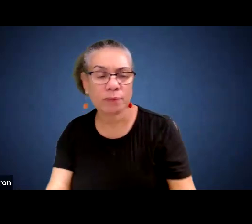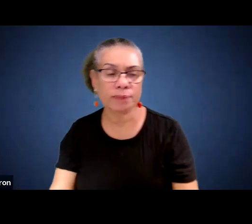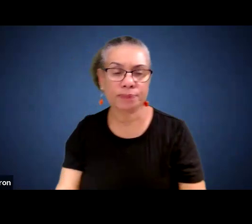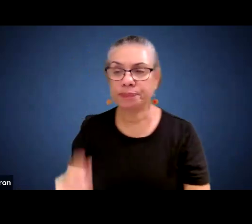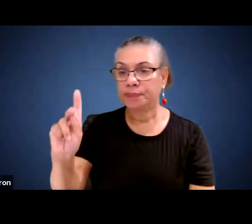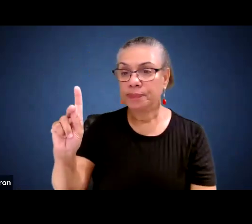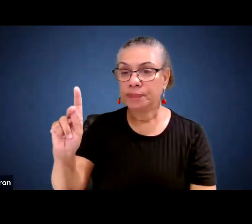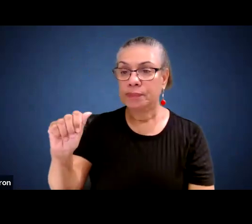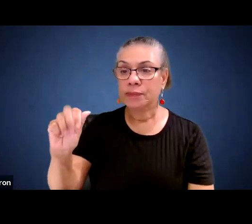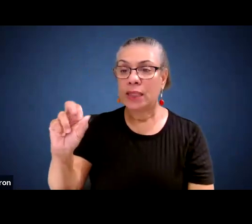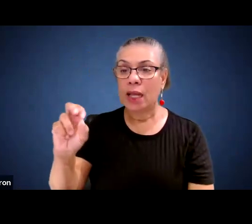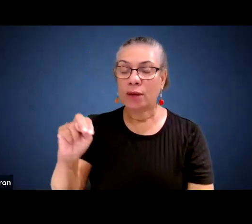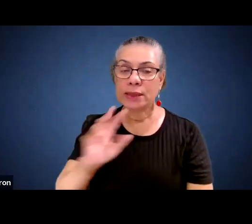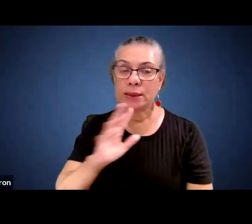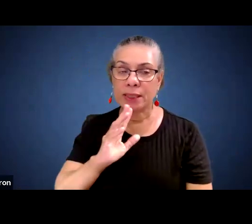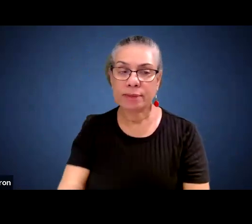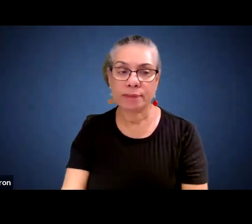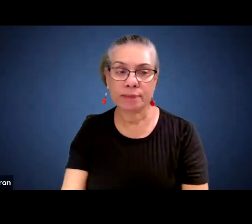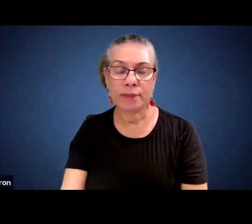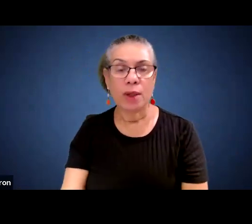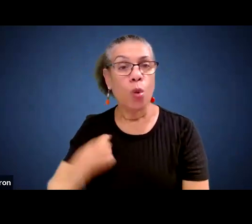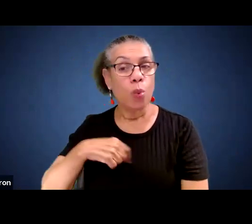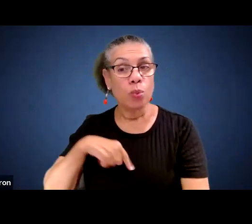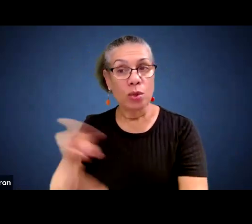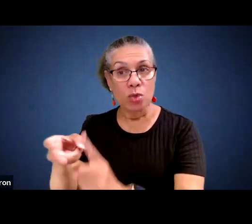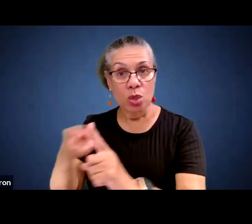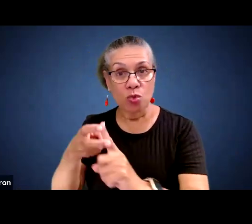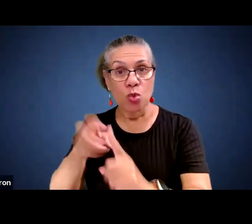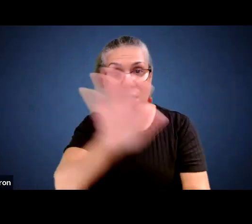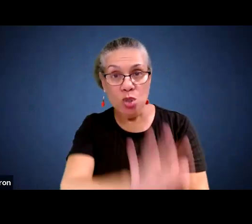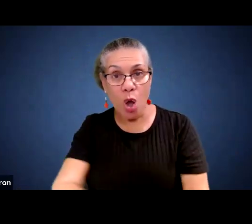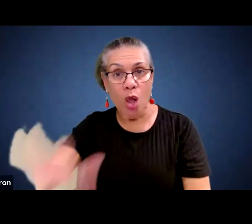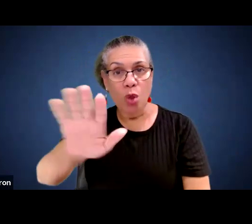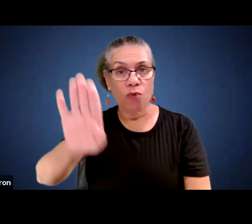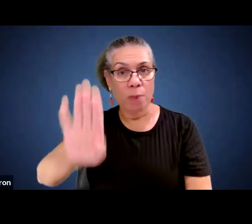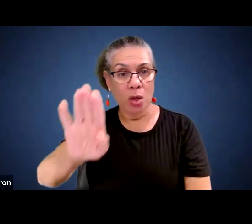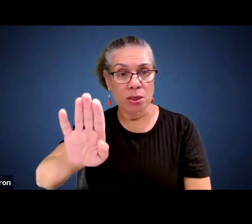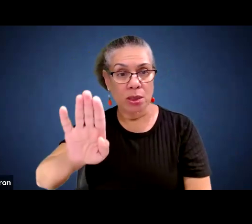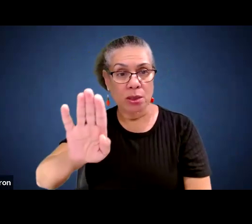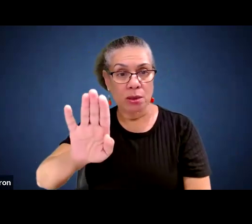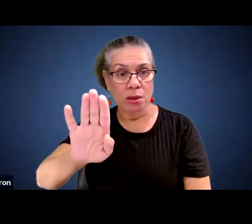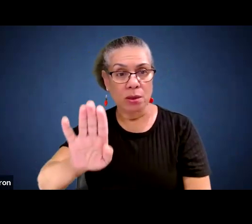do recruitment, we're recruiting across the whole city, not just in I Boston. can't hear you again.